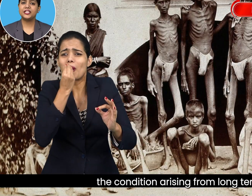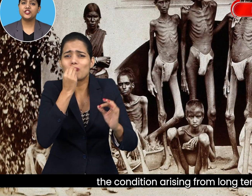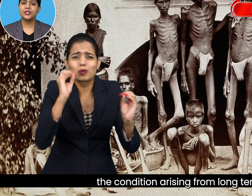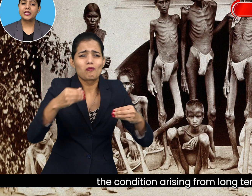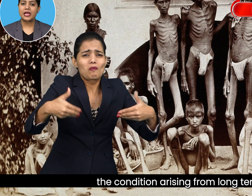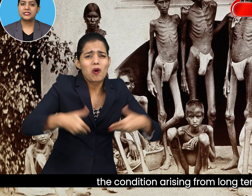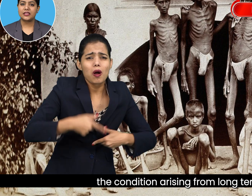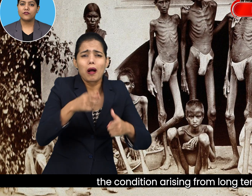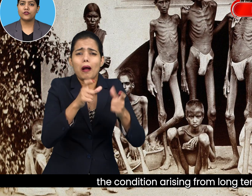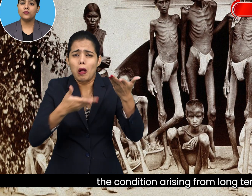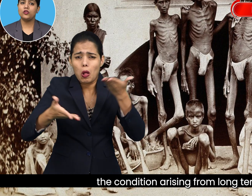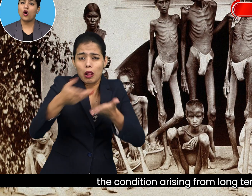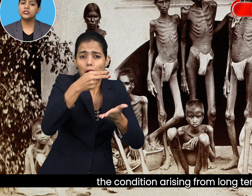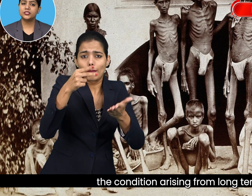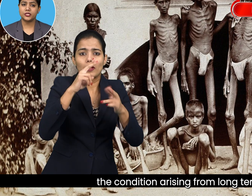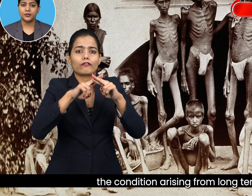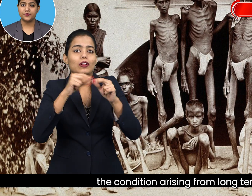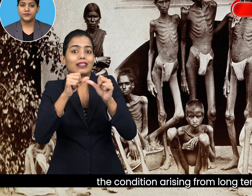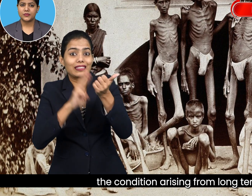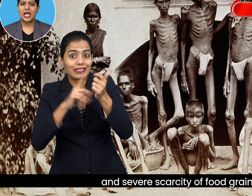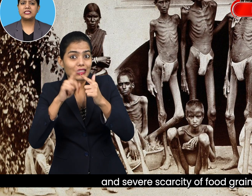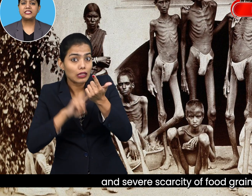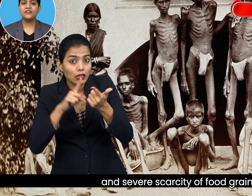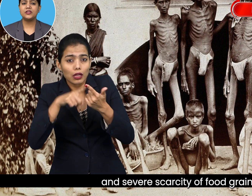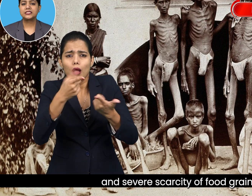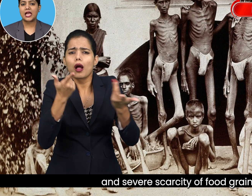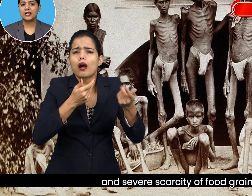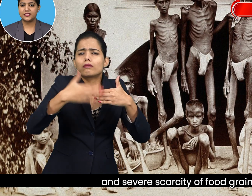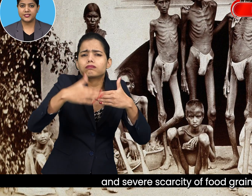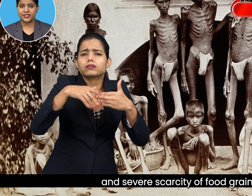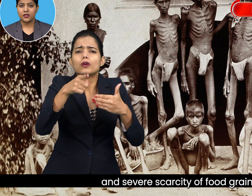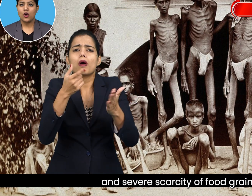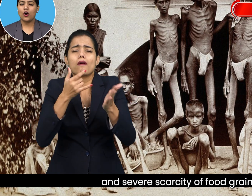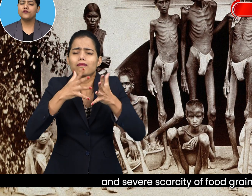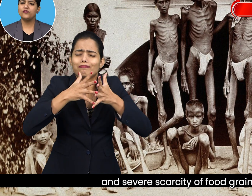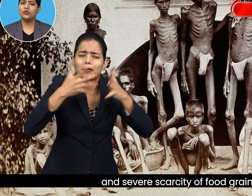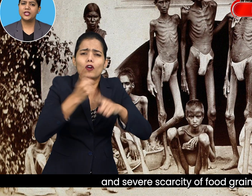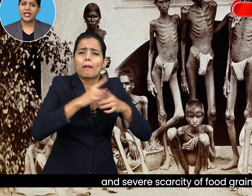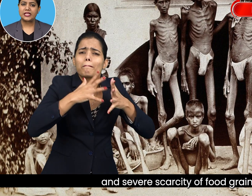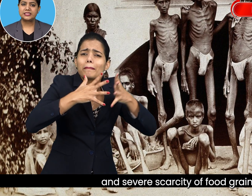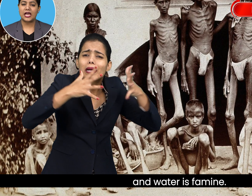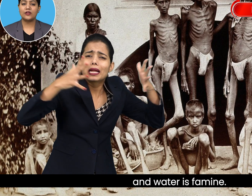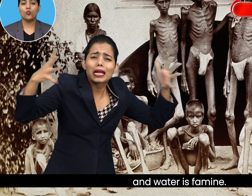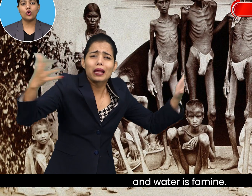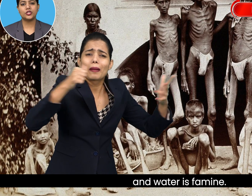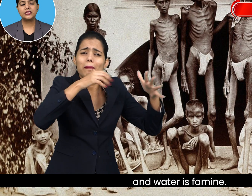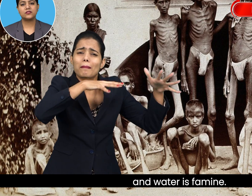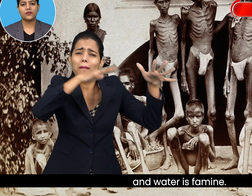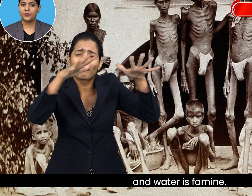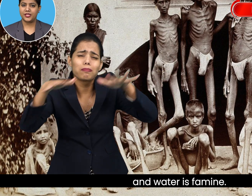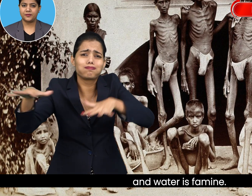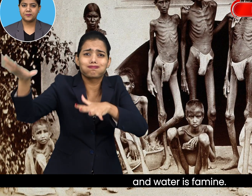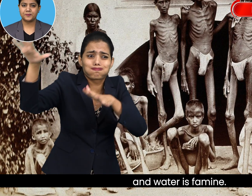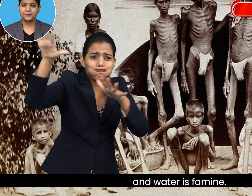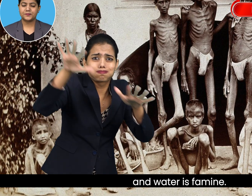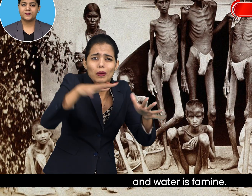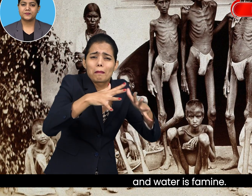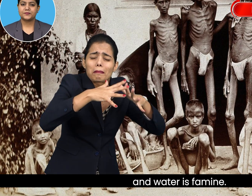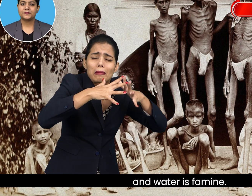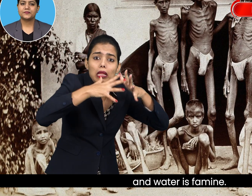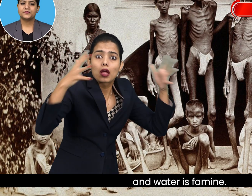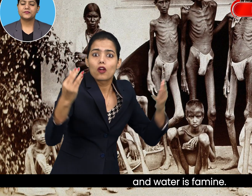The condition arising from long-term and severe scarcity of food grains and water is famine.